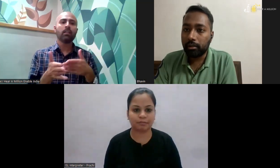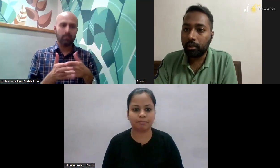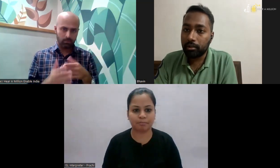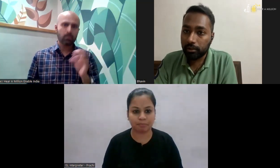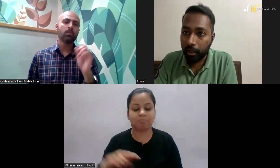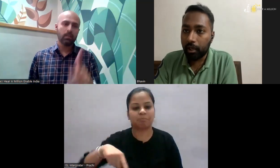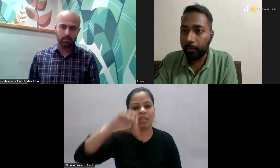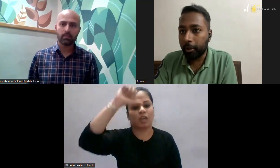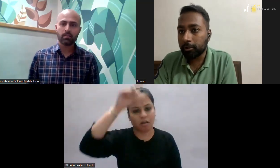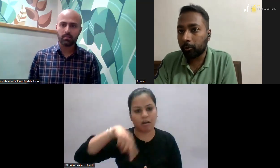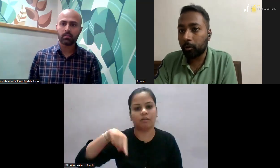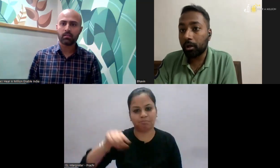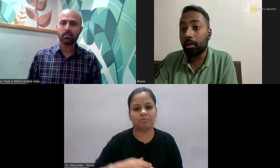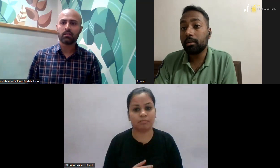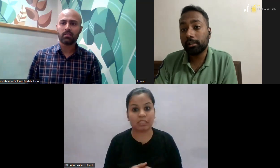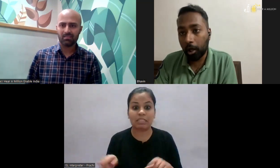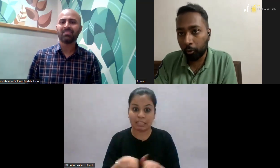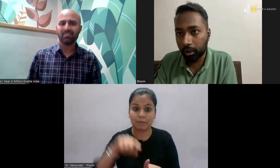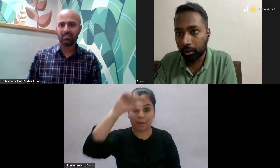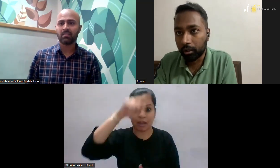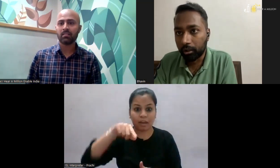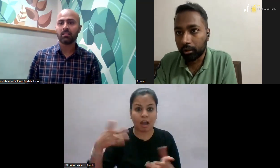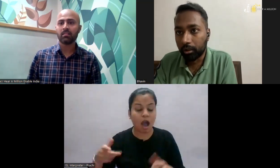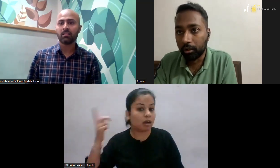India it still depends